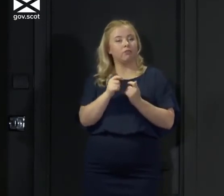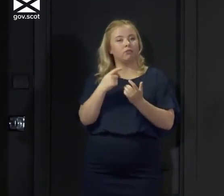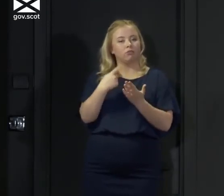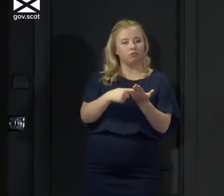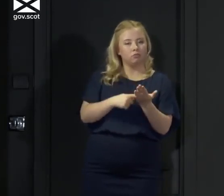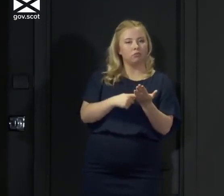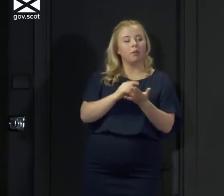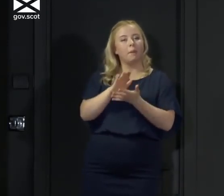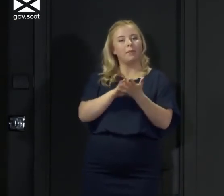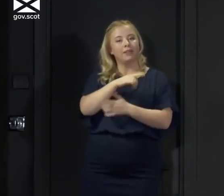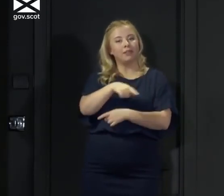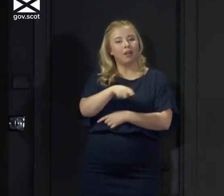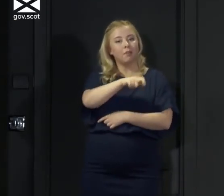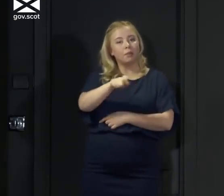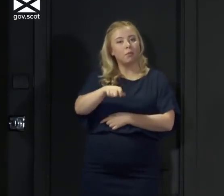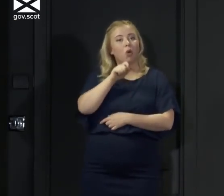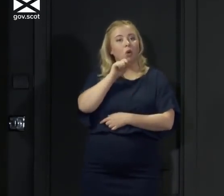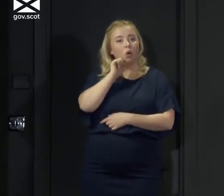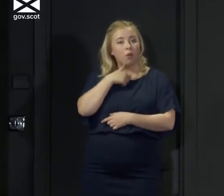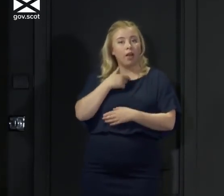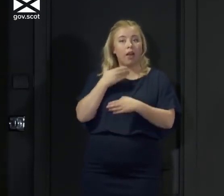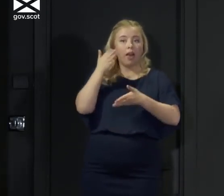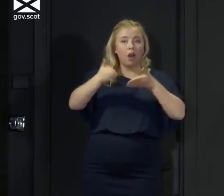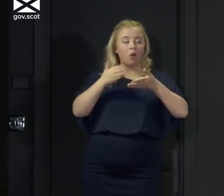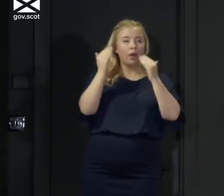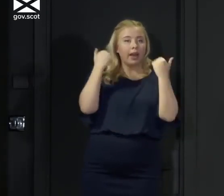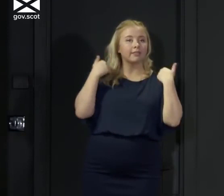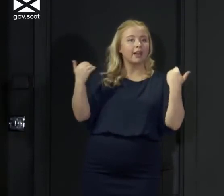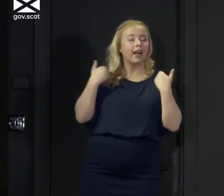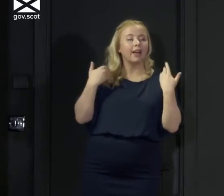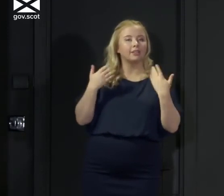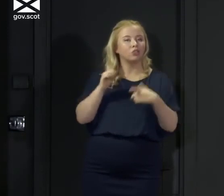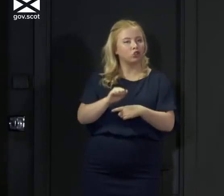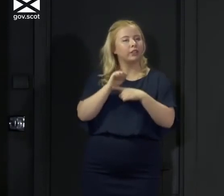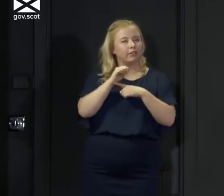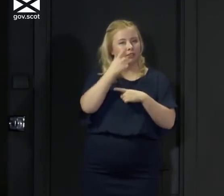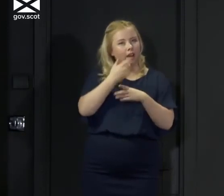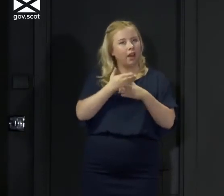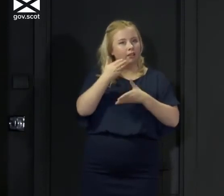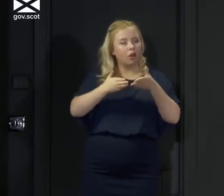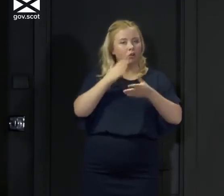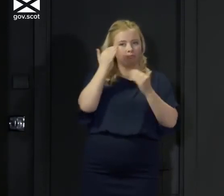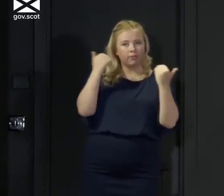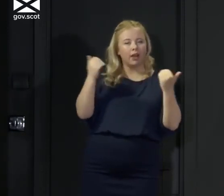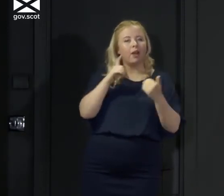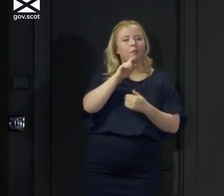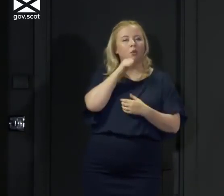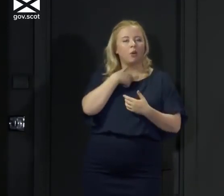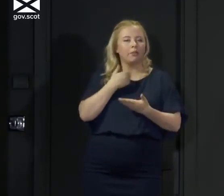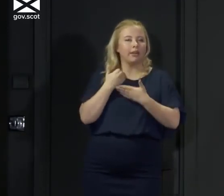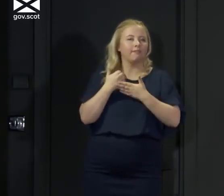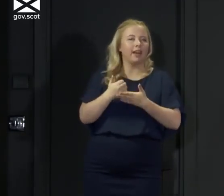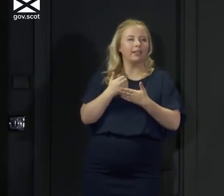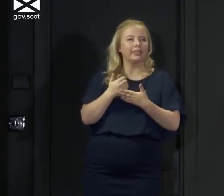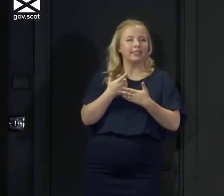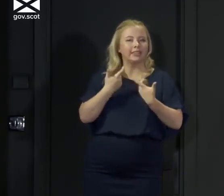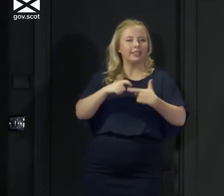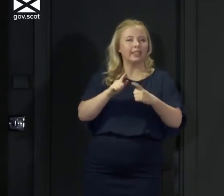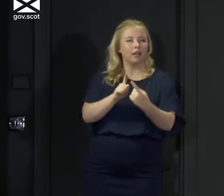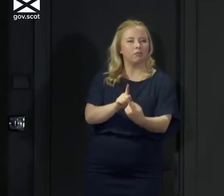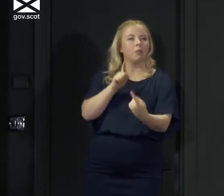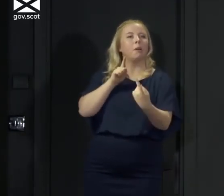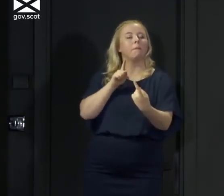the shielding category can go out for exercise, albeit they are advised to stay 2 metres away from others and not meet up with people in